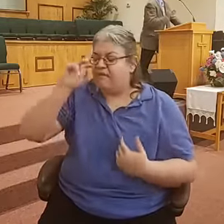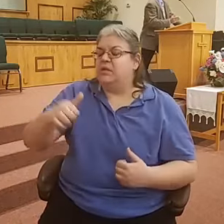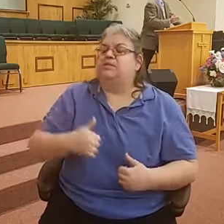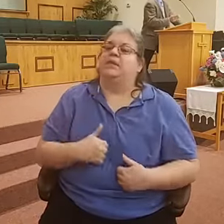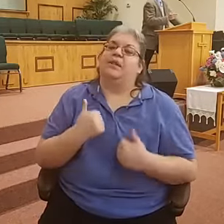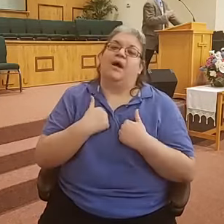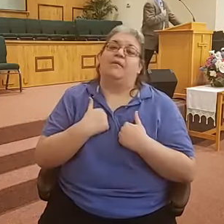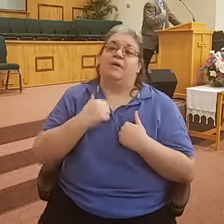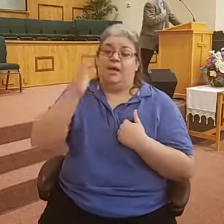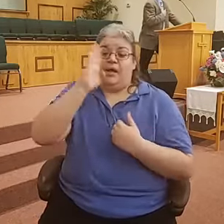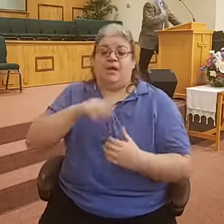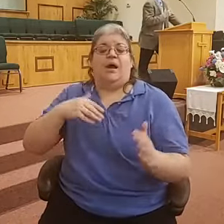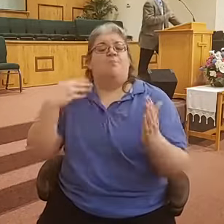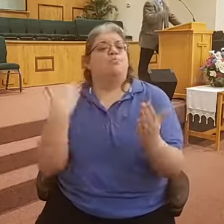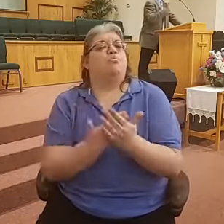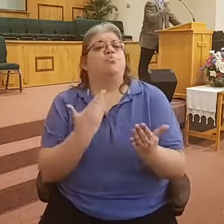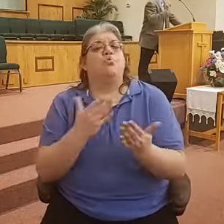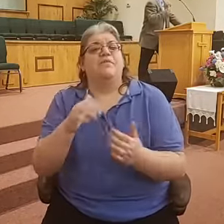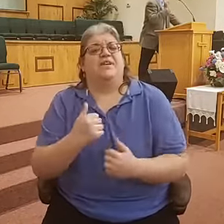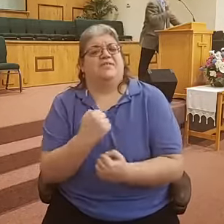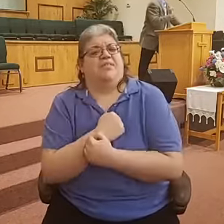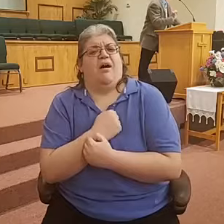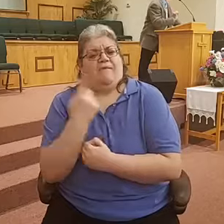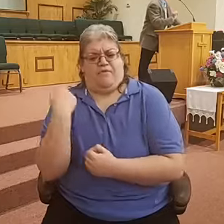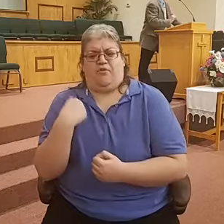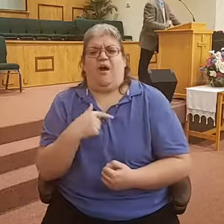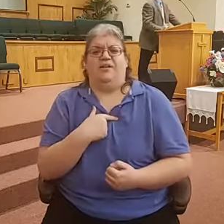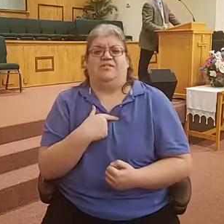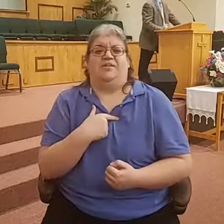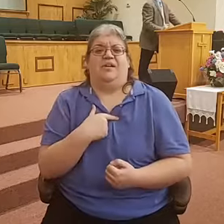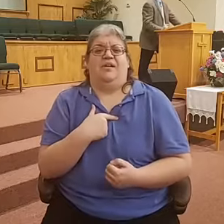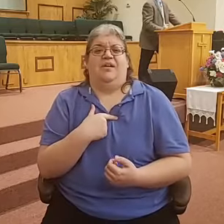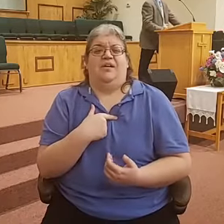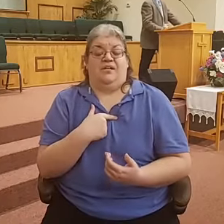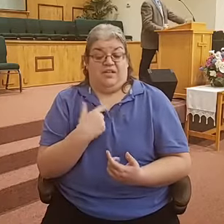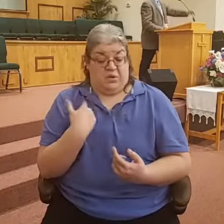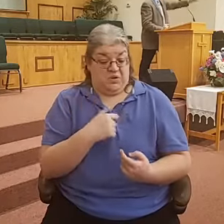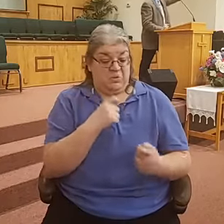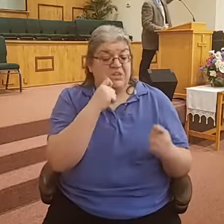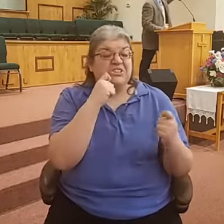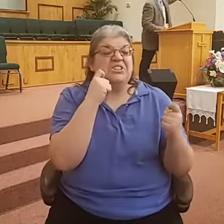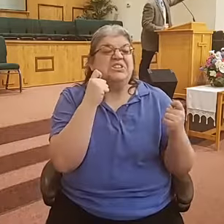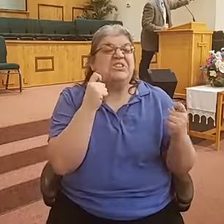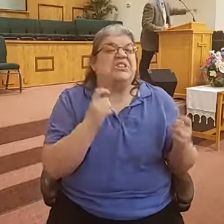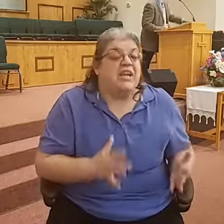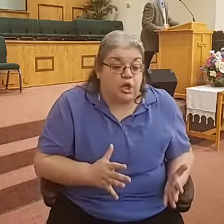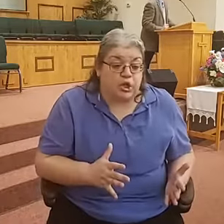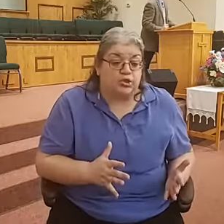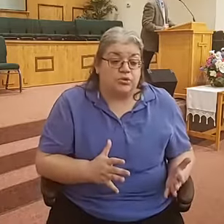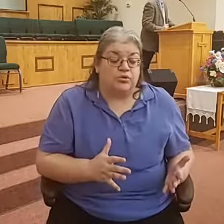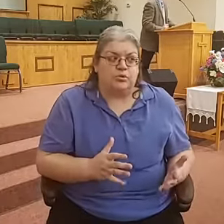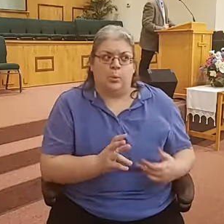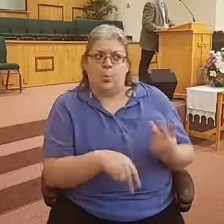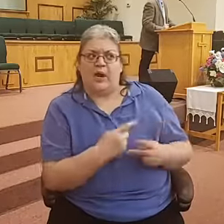God commendeth his love toward us, and the law we were yet sinners. It doesn't say what degree of